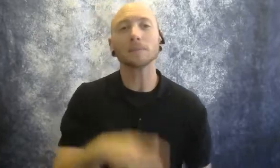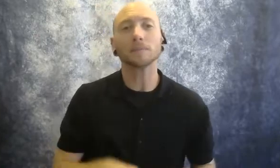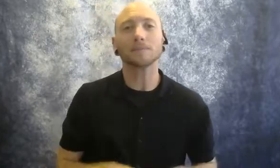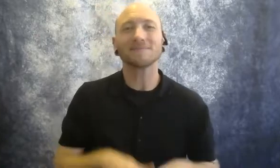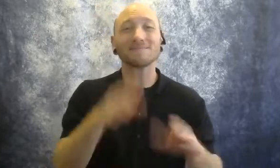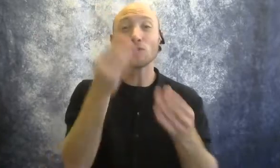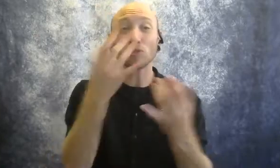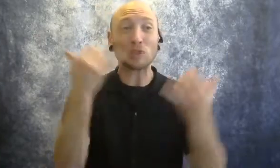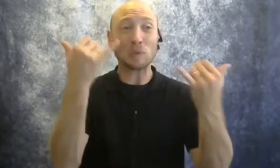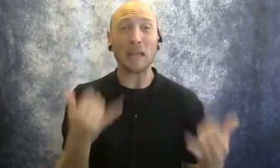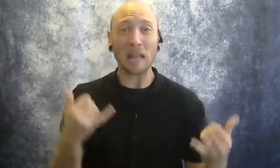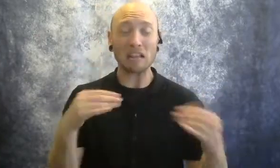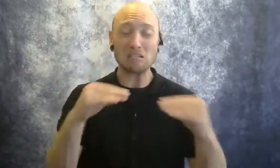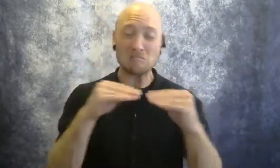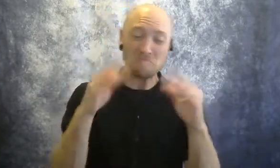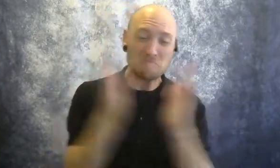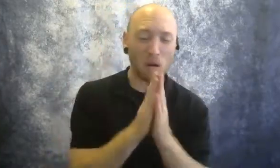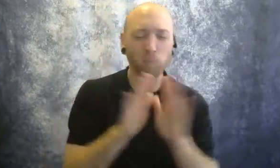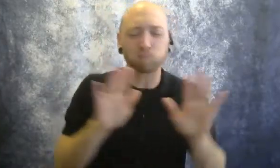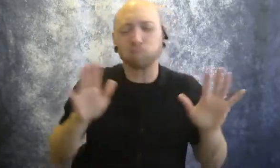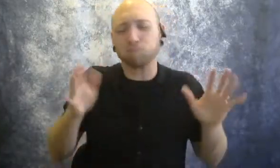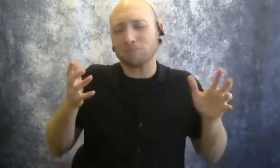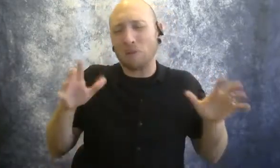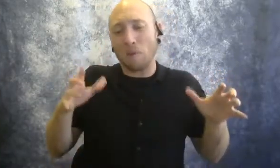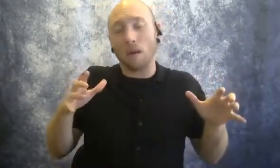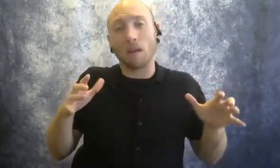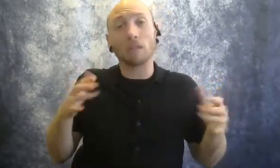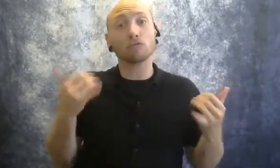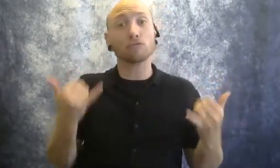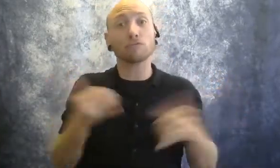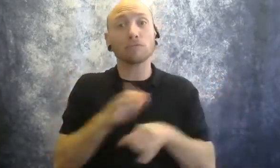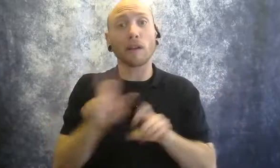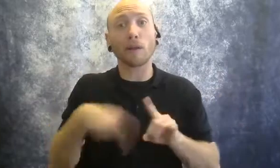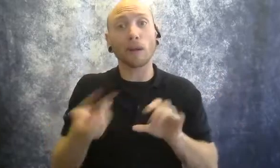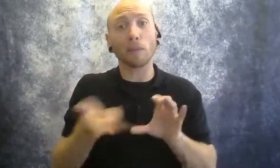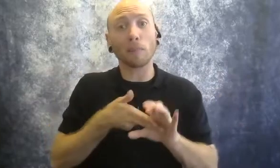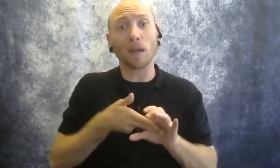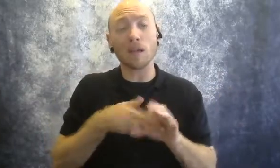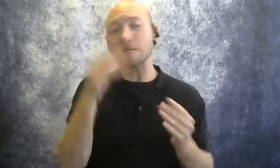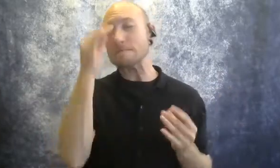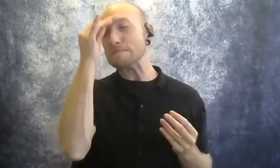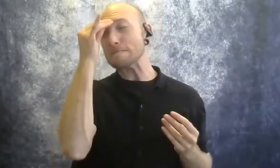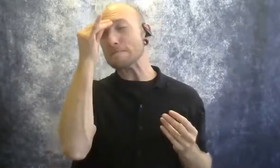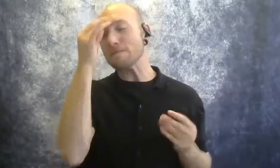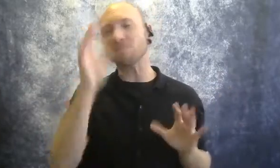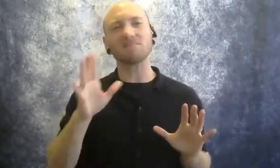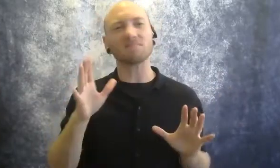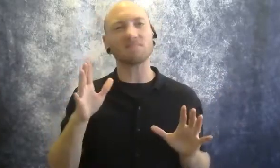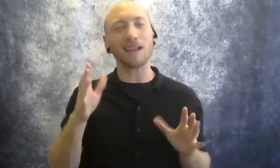you I'm sorry. You know why? I don't want to be at odds with anybody today. I do not want to go to bed tonight with anything on